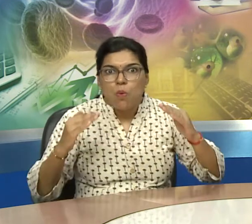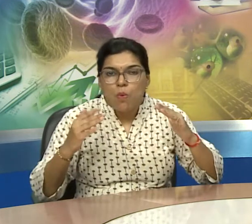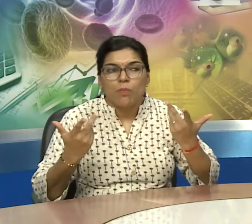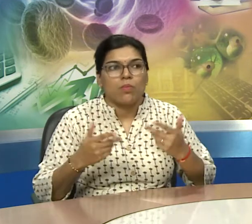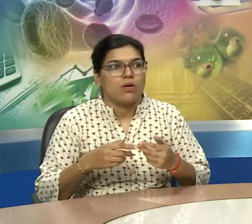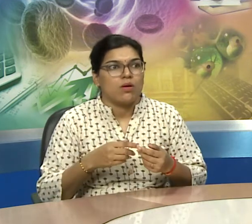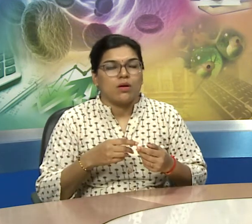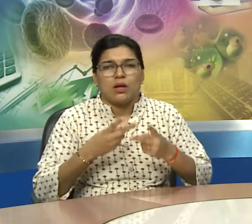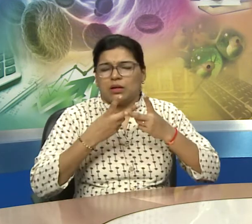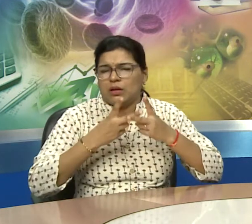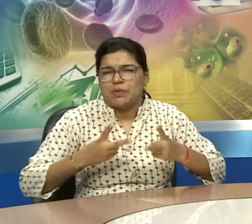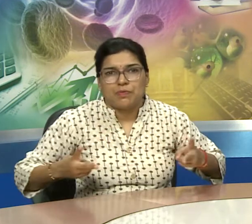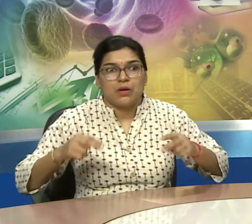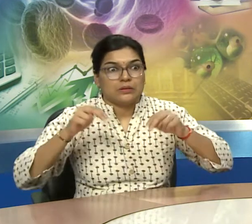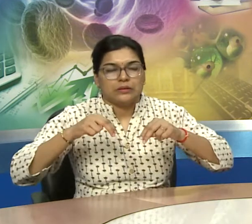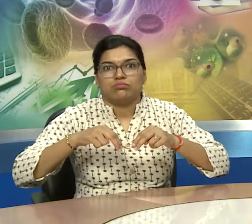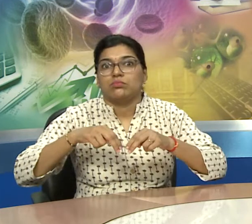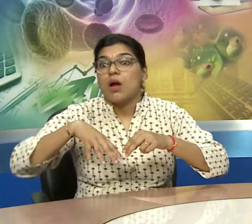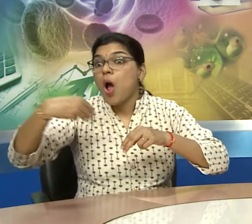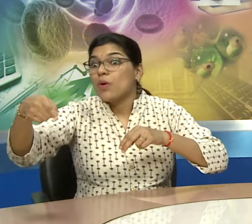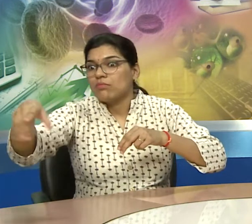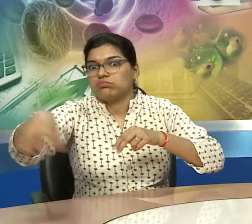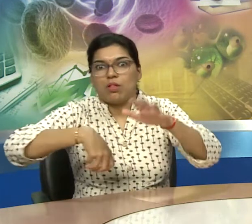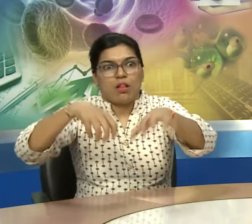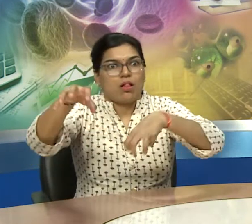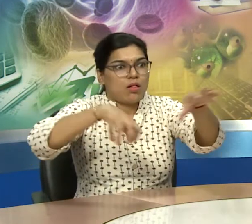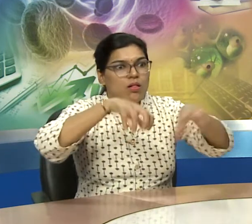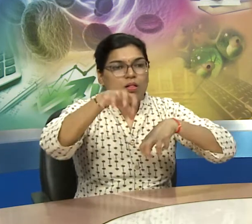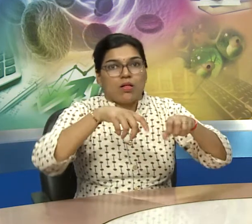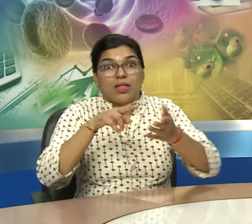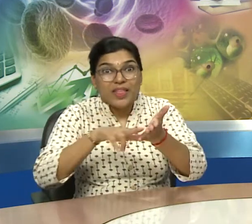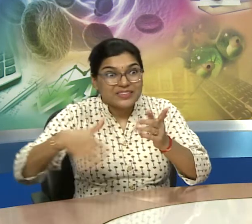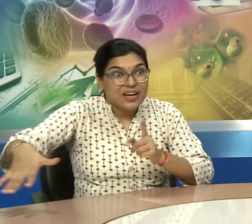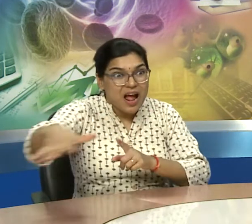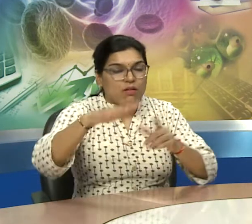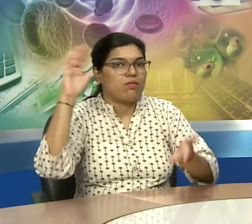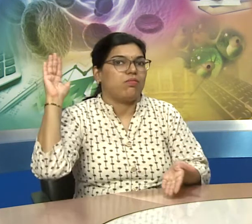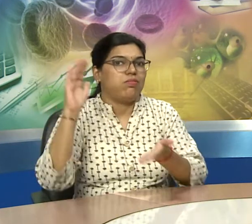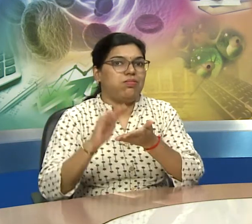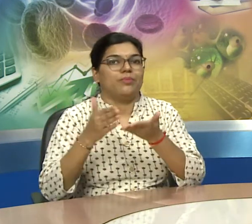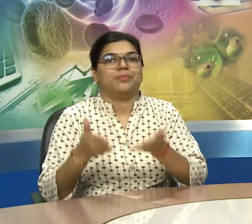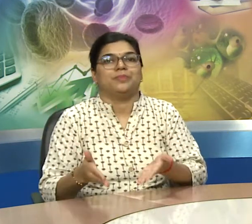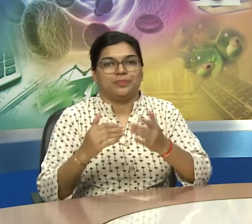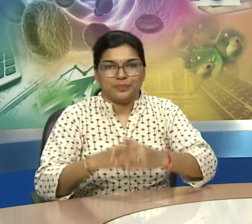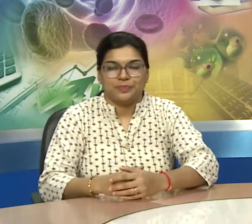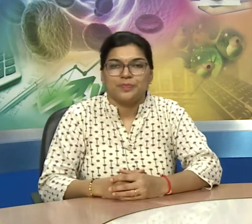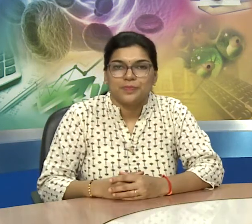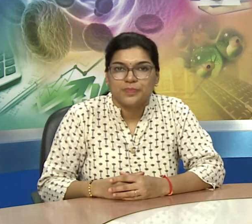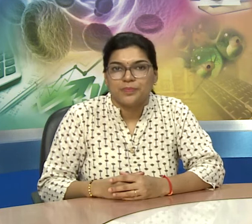food, clothing, home, all the things they needed. So they need to get all those things. So